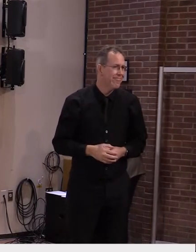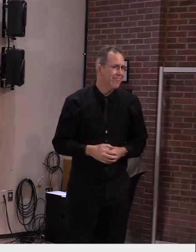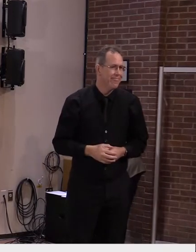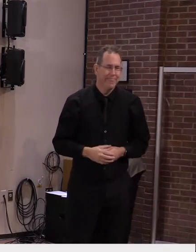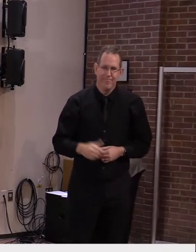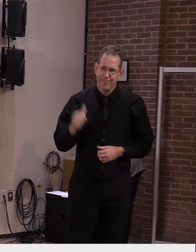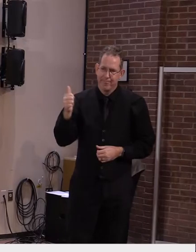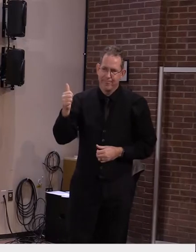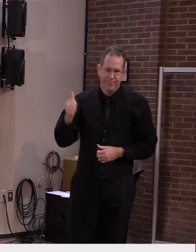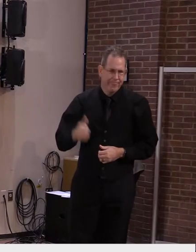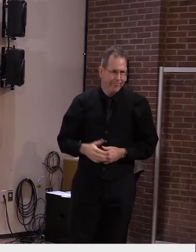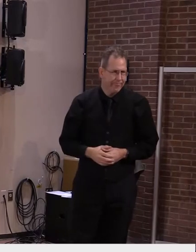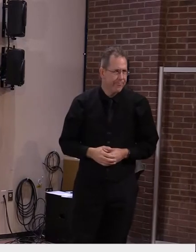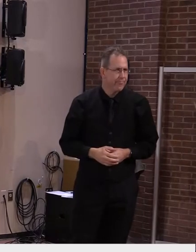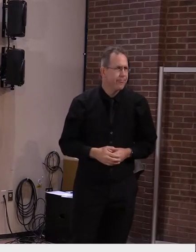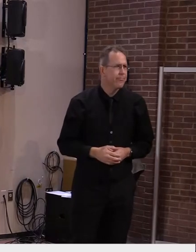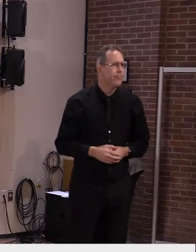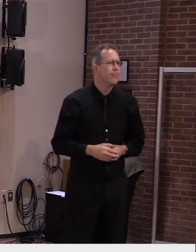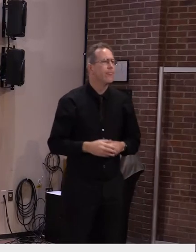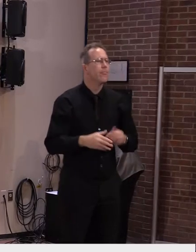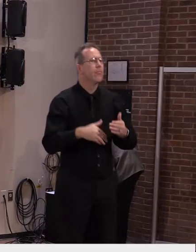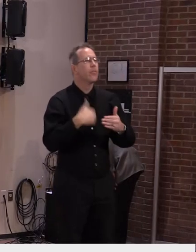Pete Hirschfeld, VPR.